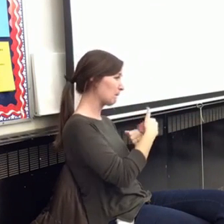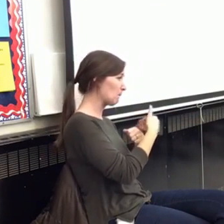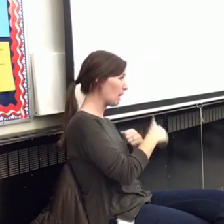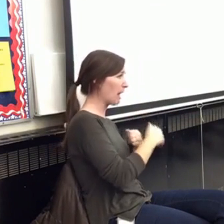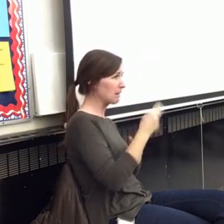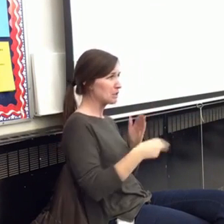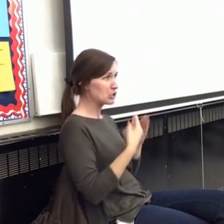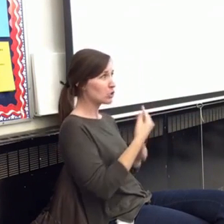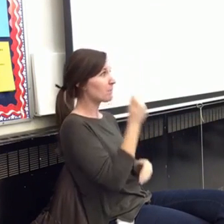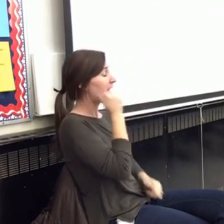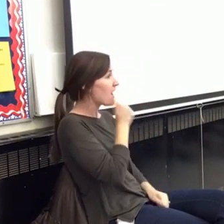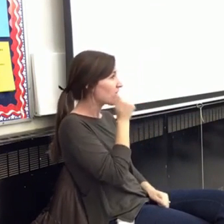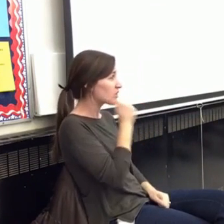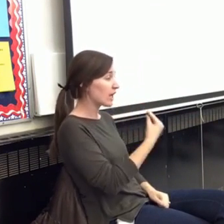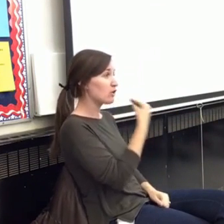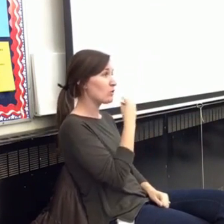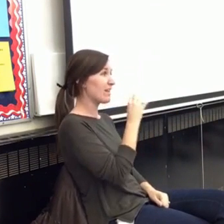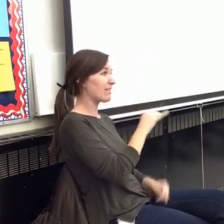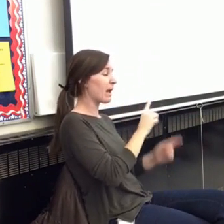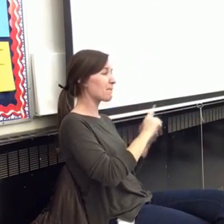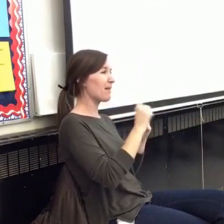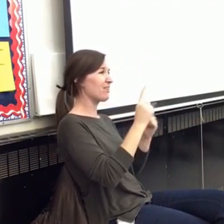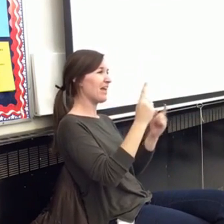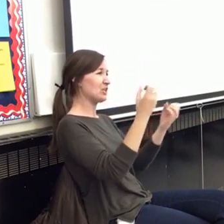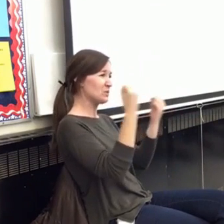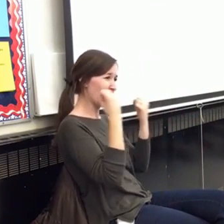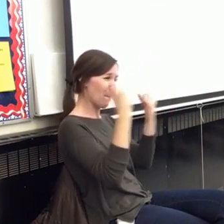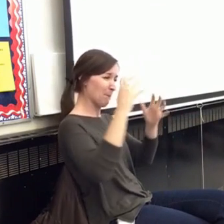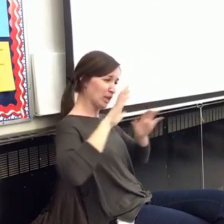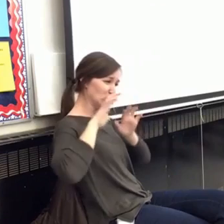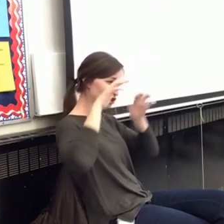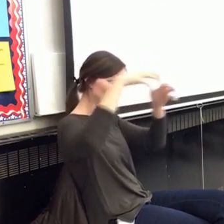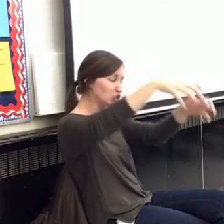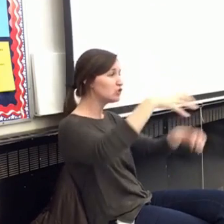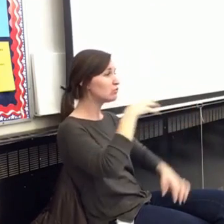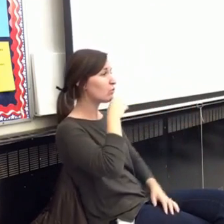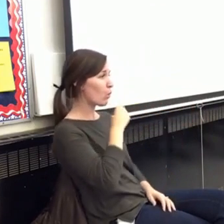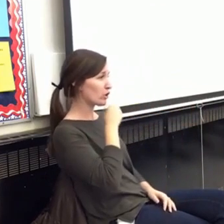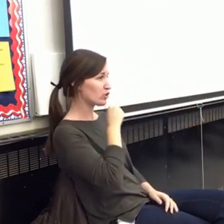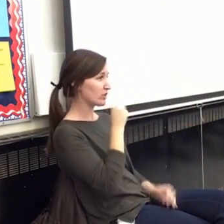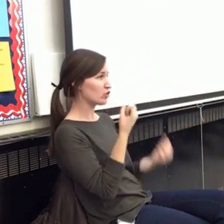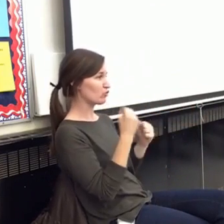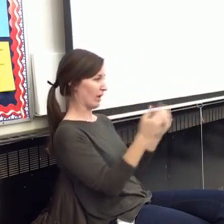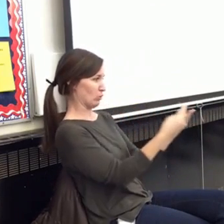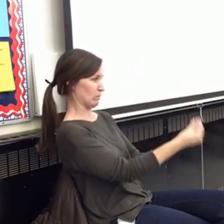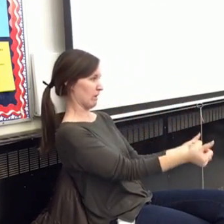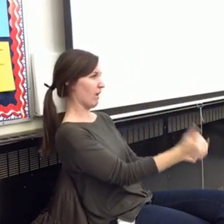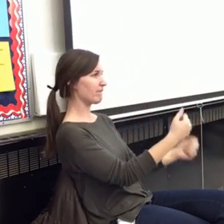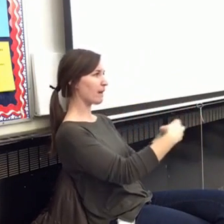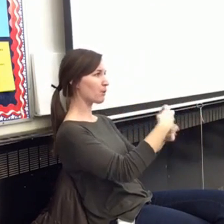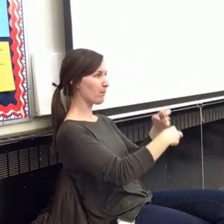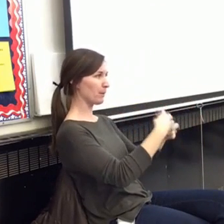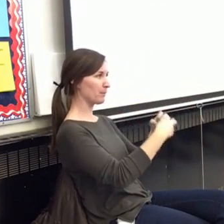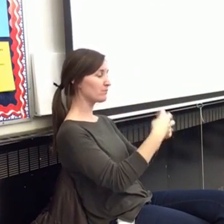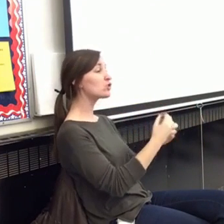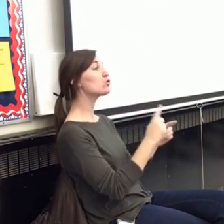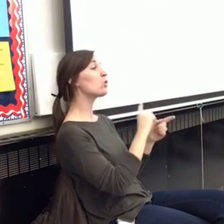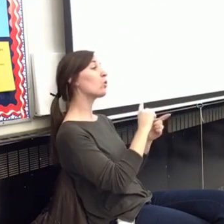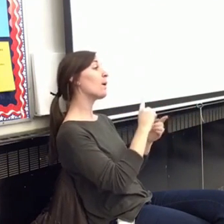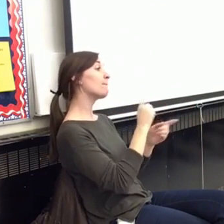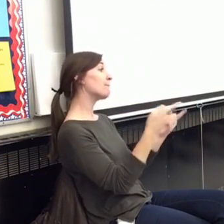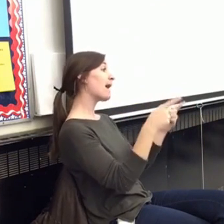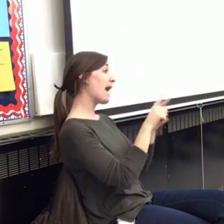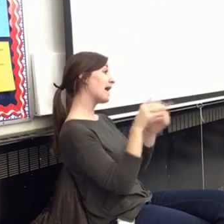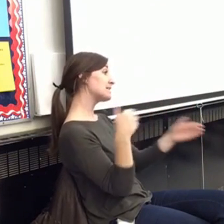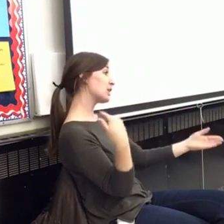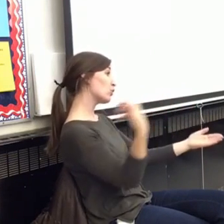day, and then they would have thousands of pounds of oranges waiting to help solve the scurvy problem. Now, as they're coming into the United States,